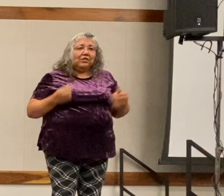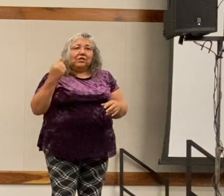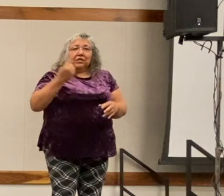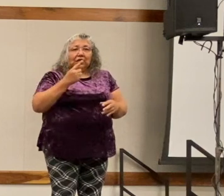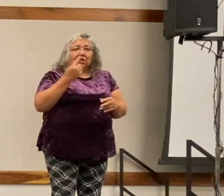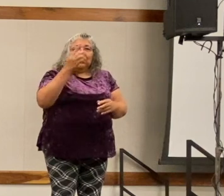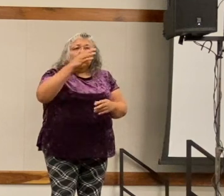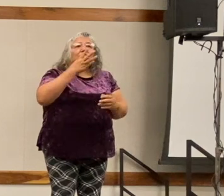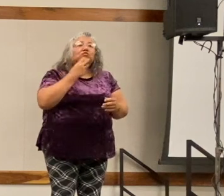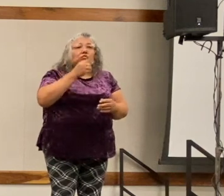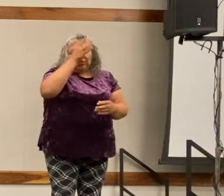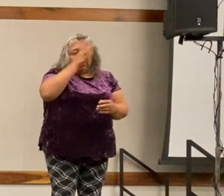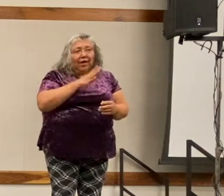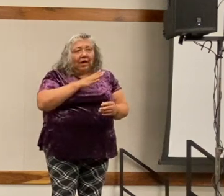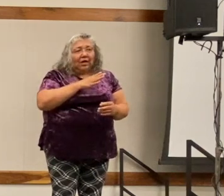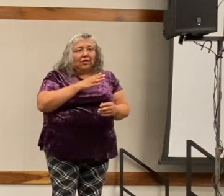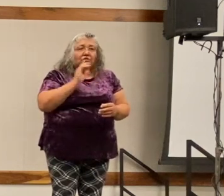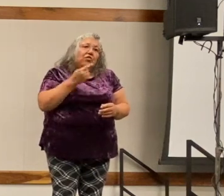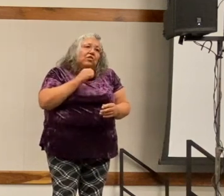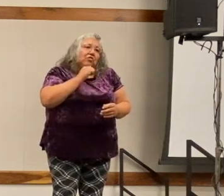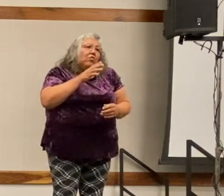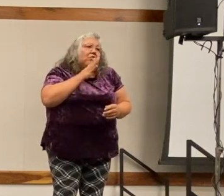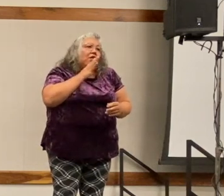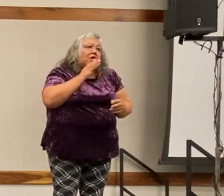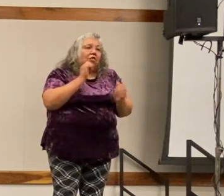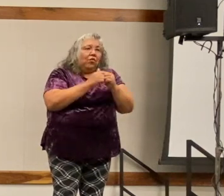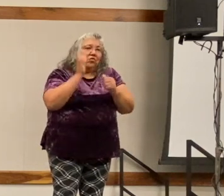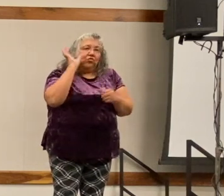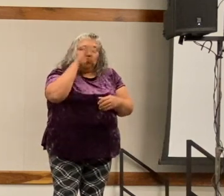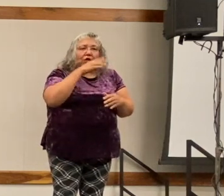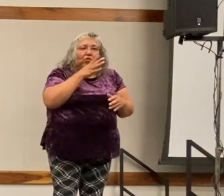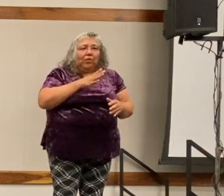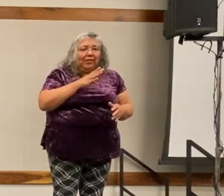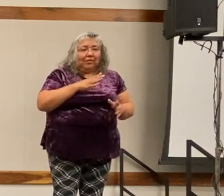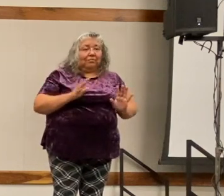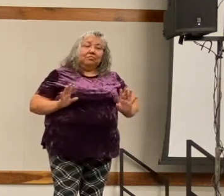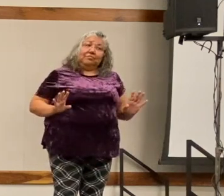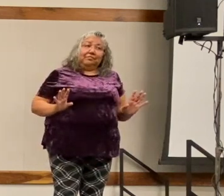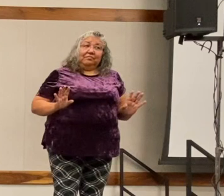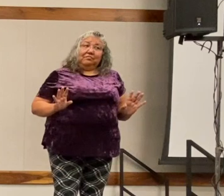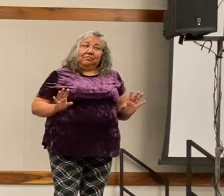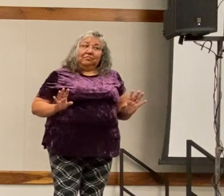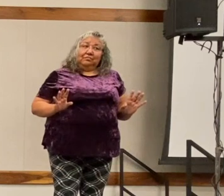Jewish man, and you just don't talk to strange women.